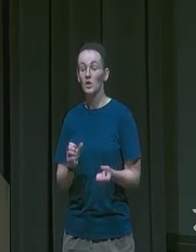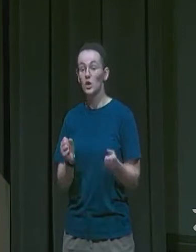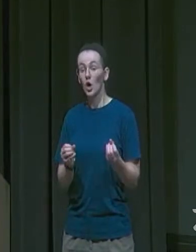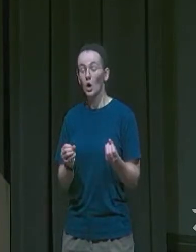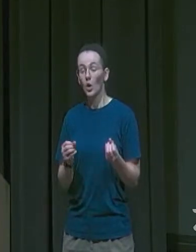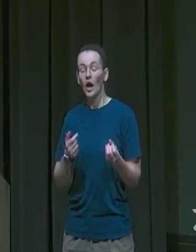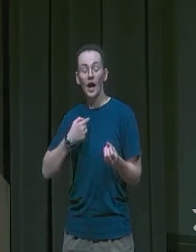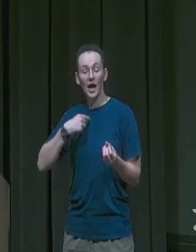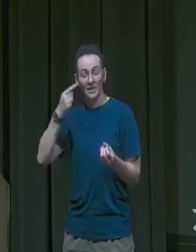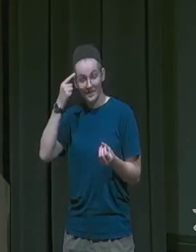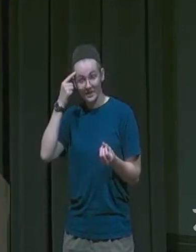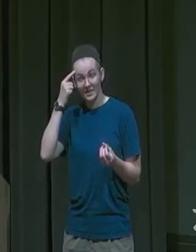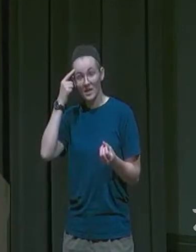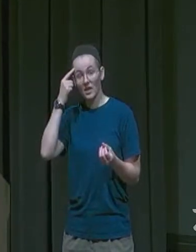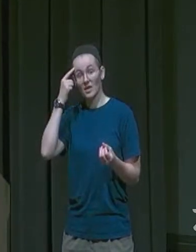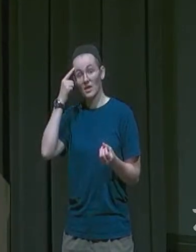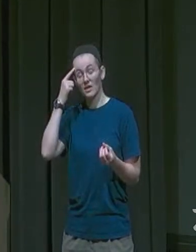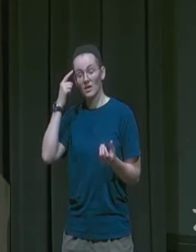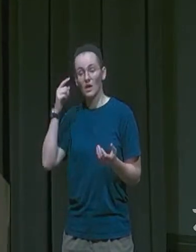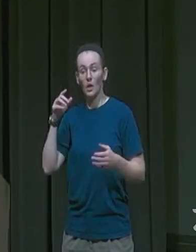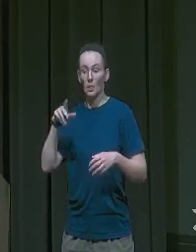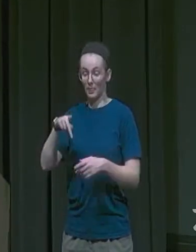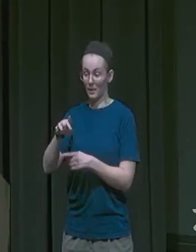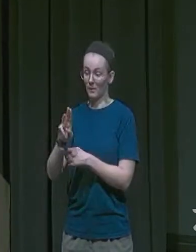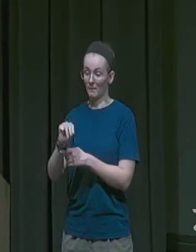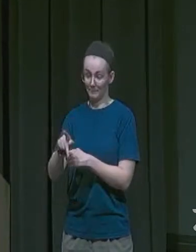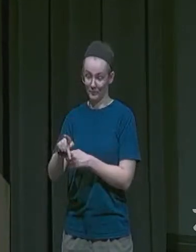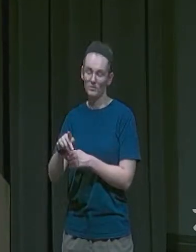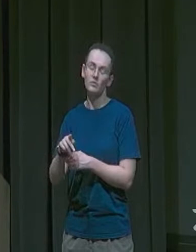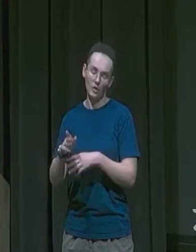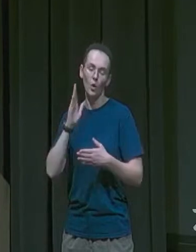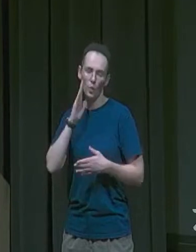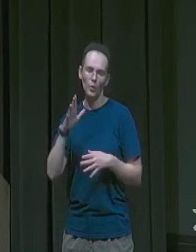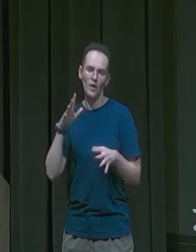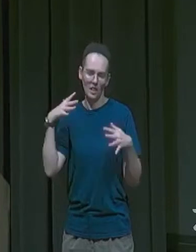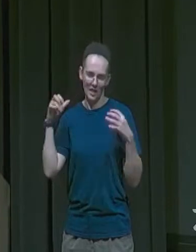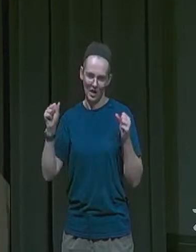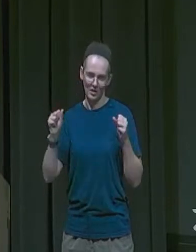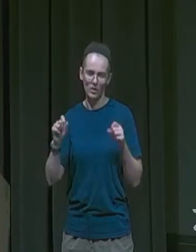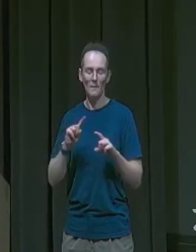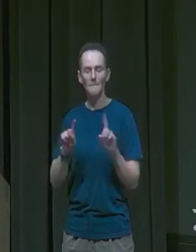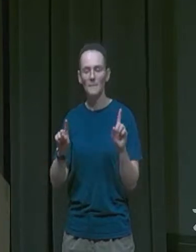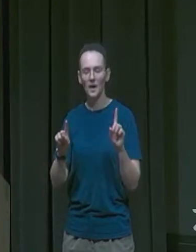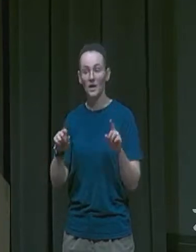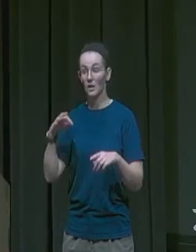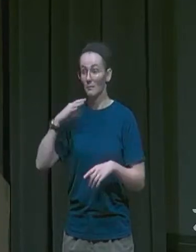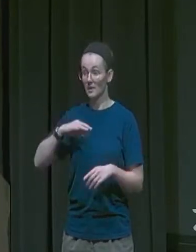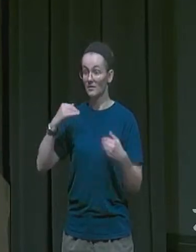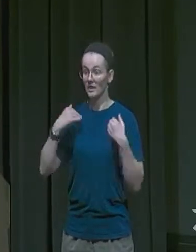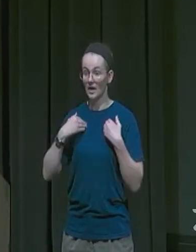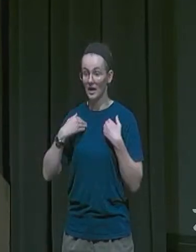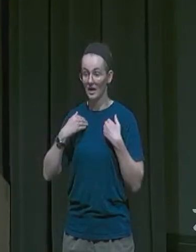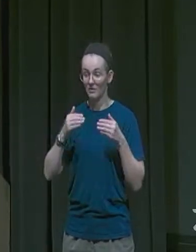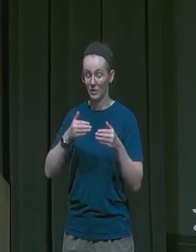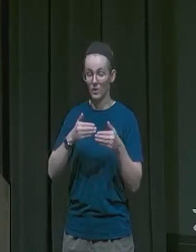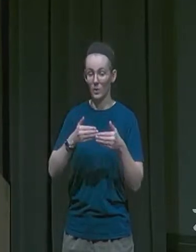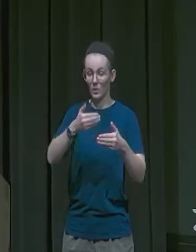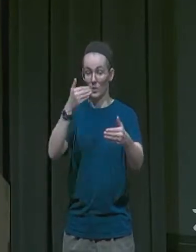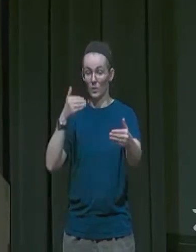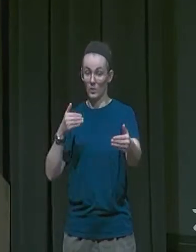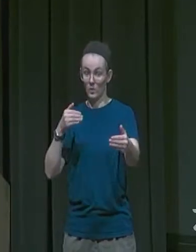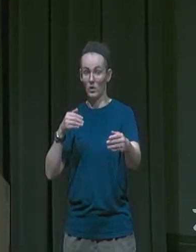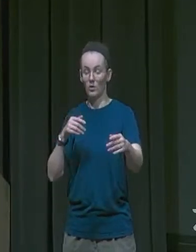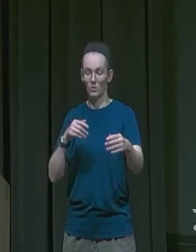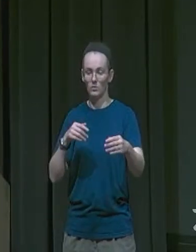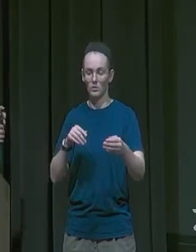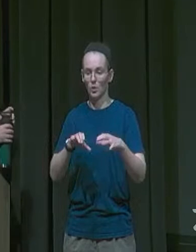No, I mean, I think that the pumps will be noisy, but the benefit of having the distance that we have to cover